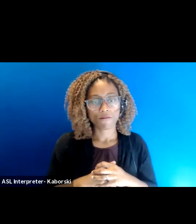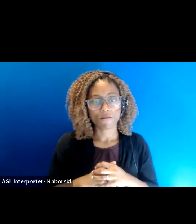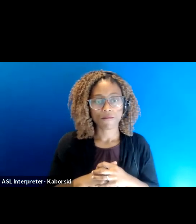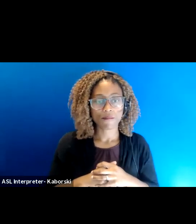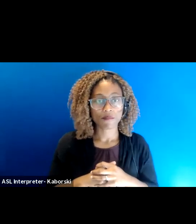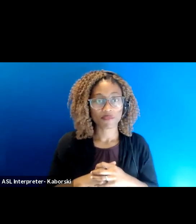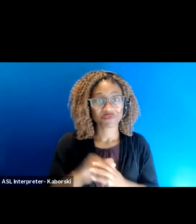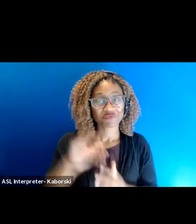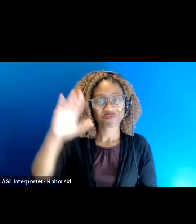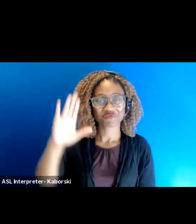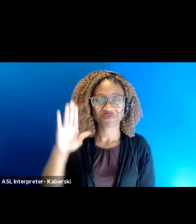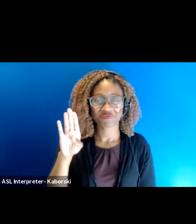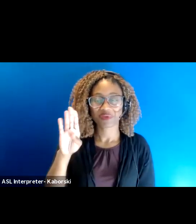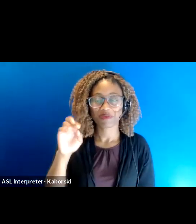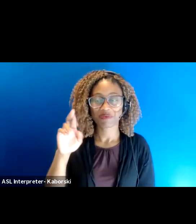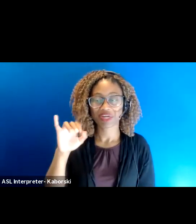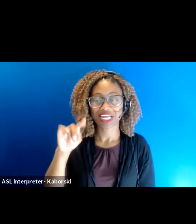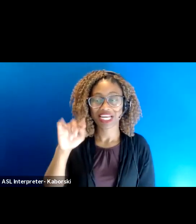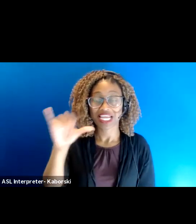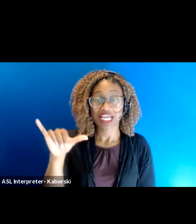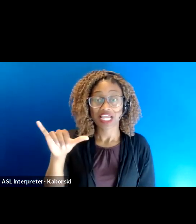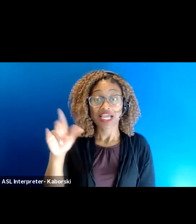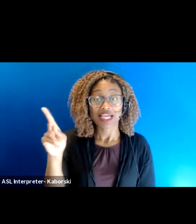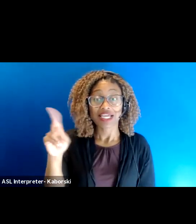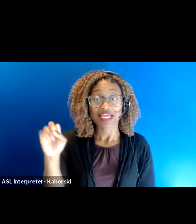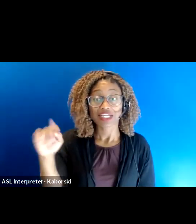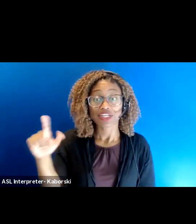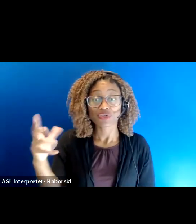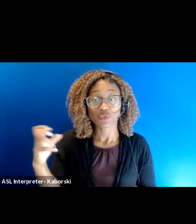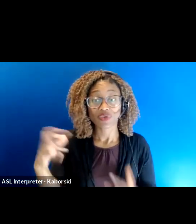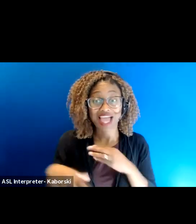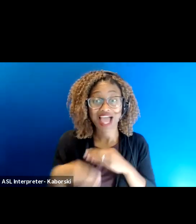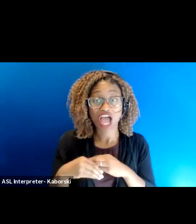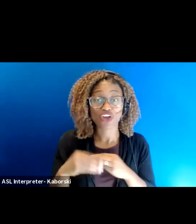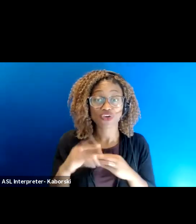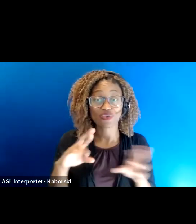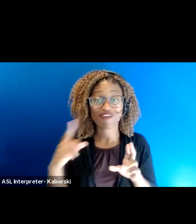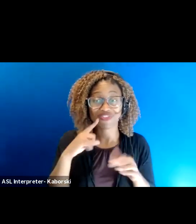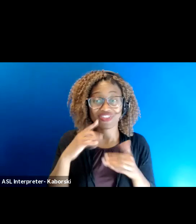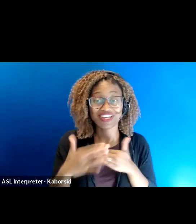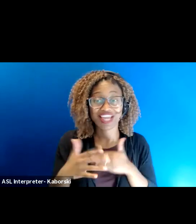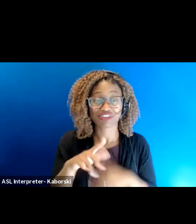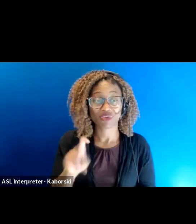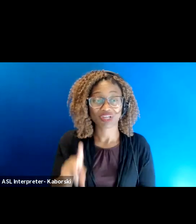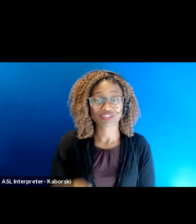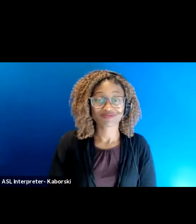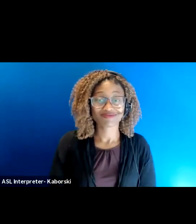This is Brittany again. Kendall, would you like to add, or are we ready for the next question?